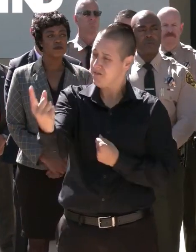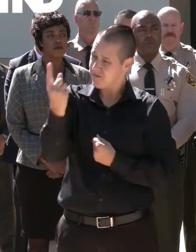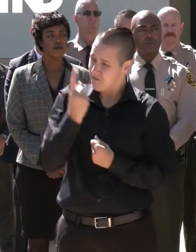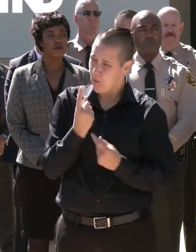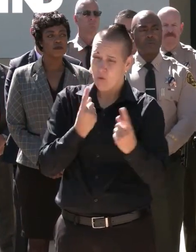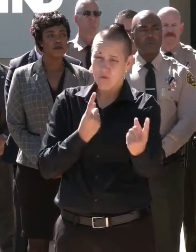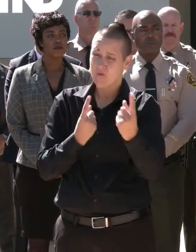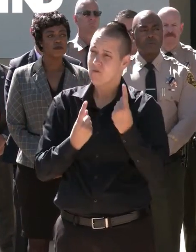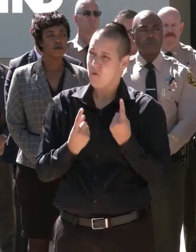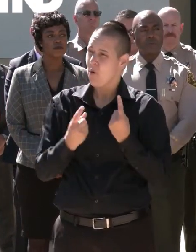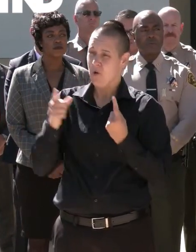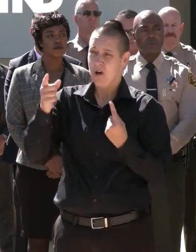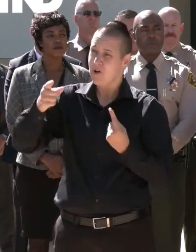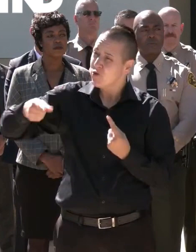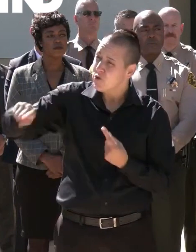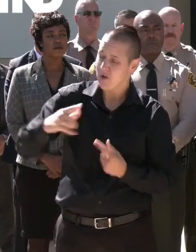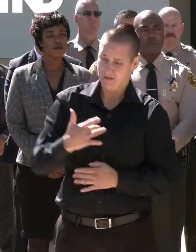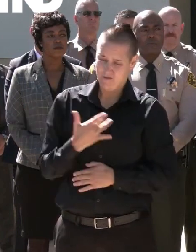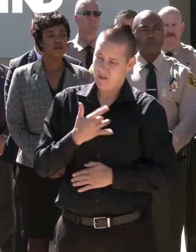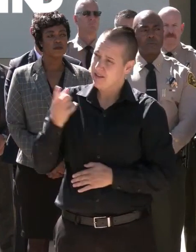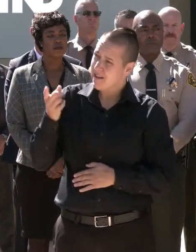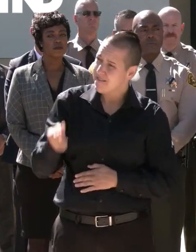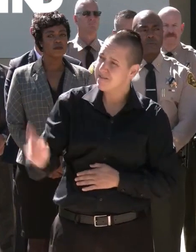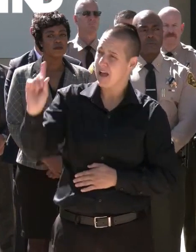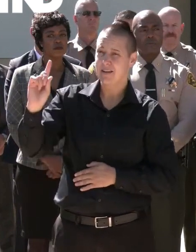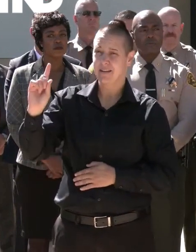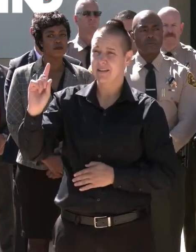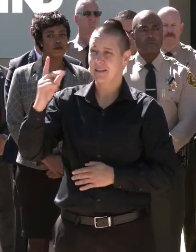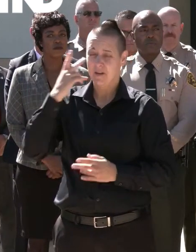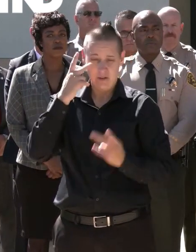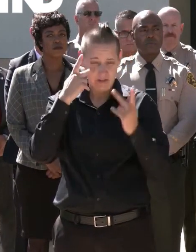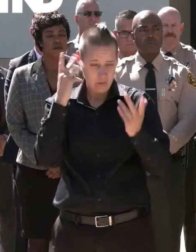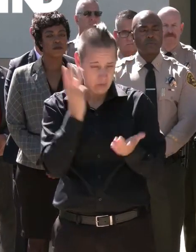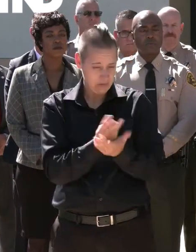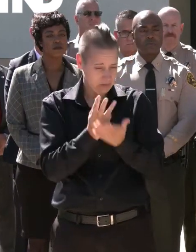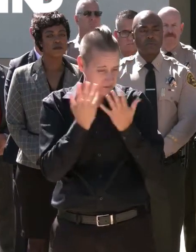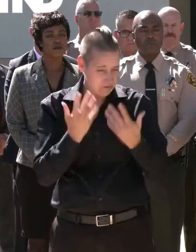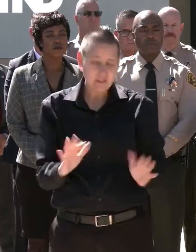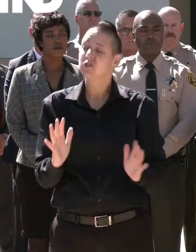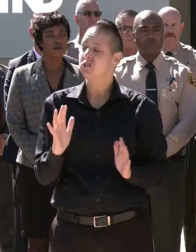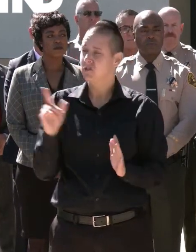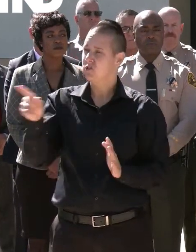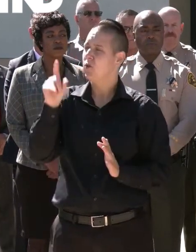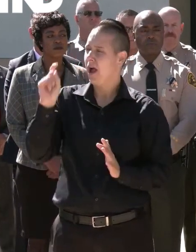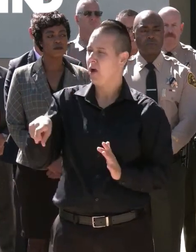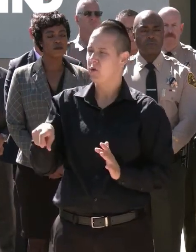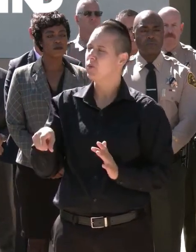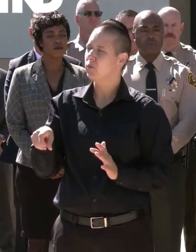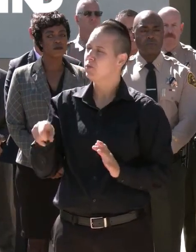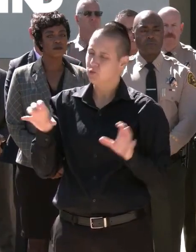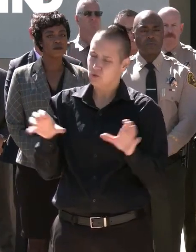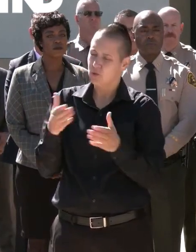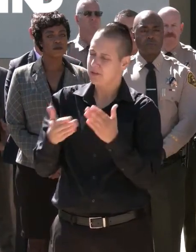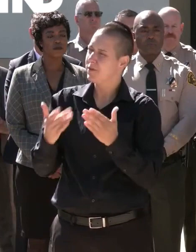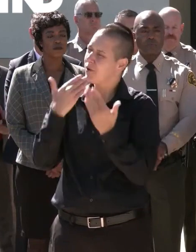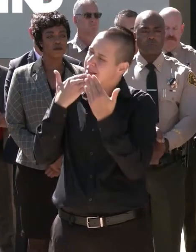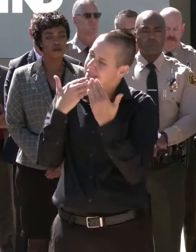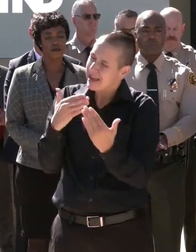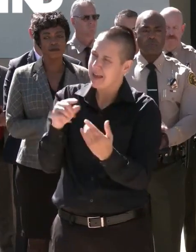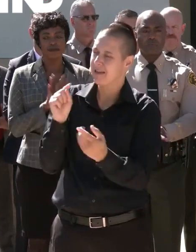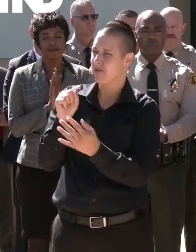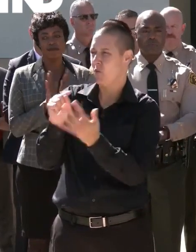forward and were so offended by what happened, they had to do something about it. I thank them. I thank